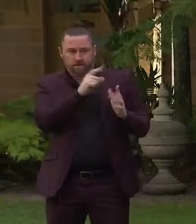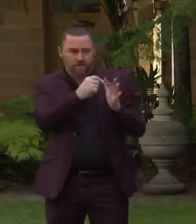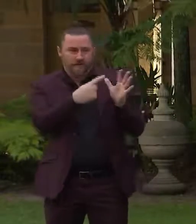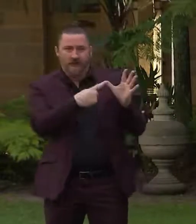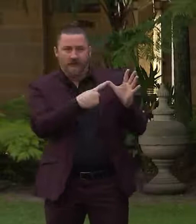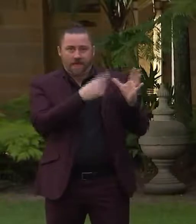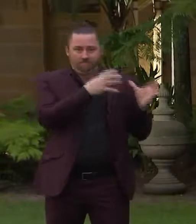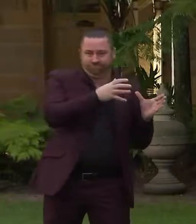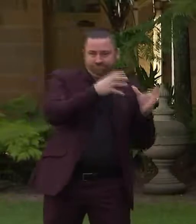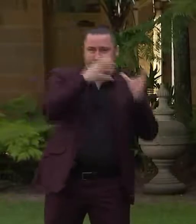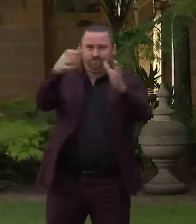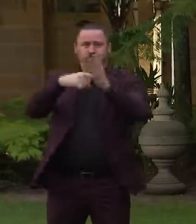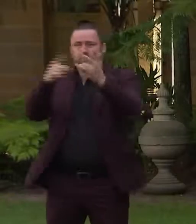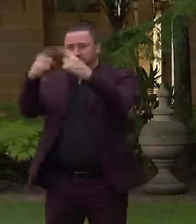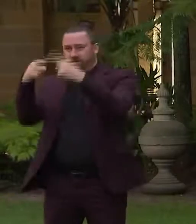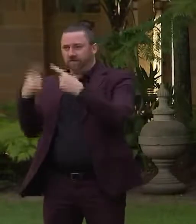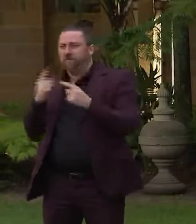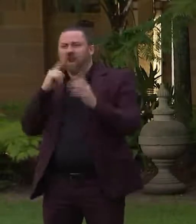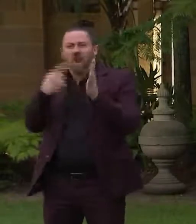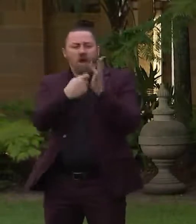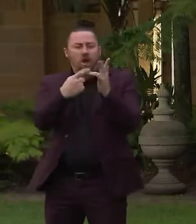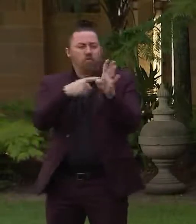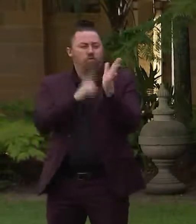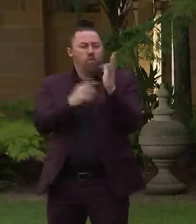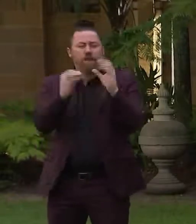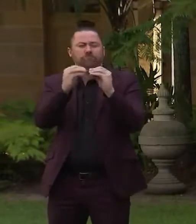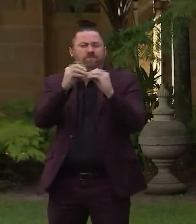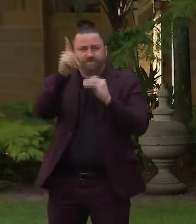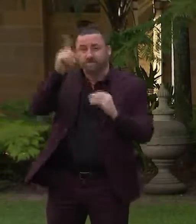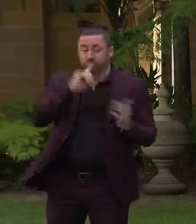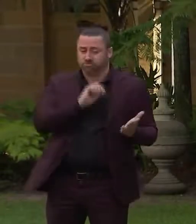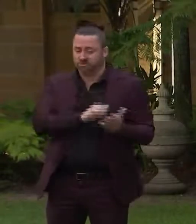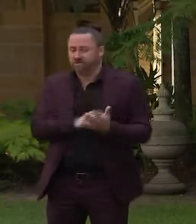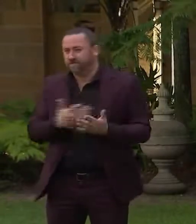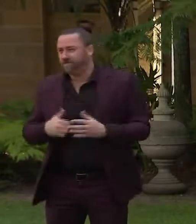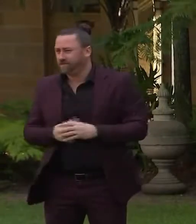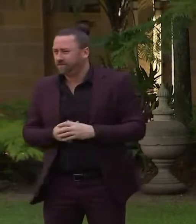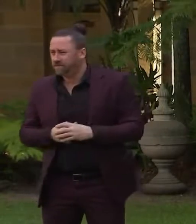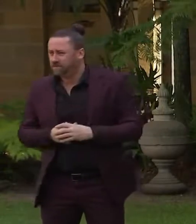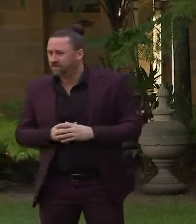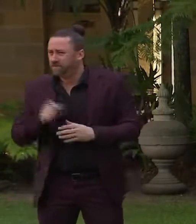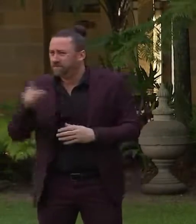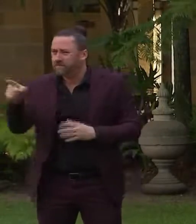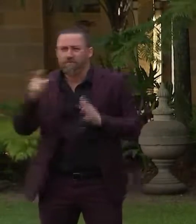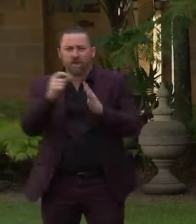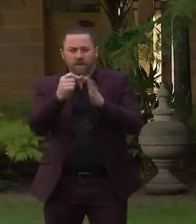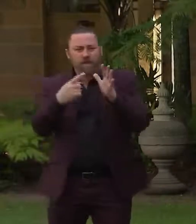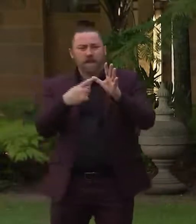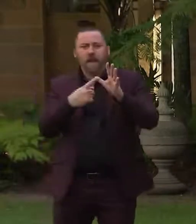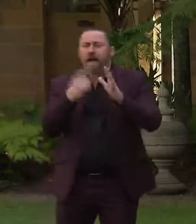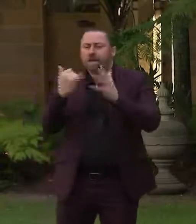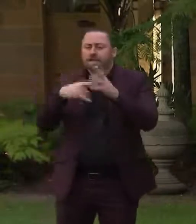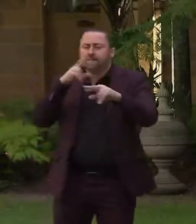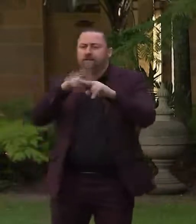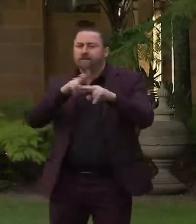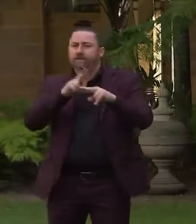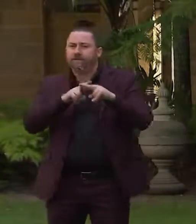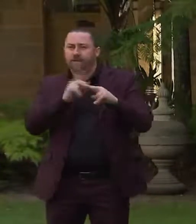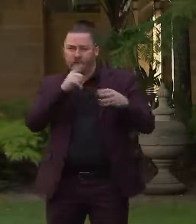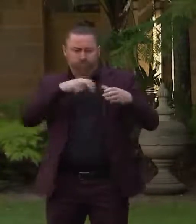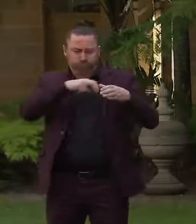load from the PA. Yes. And do you know how many PA staff are in quarantine at all or in